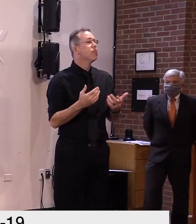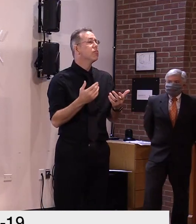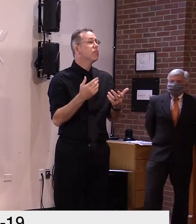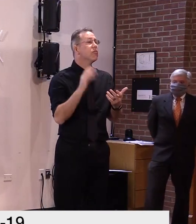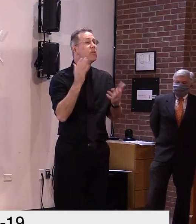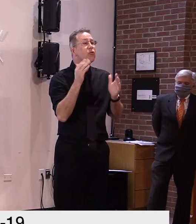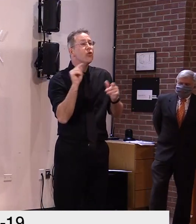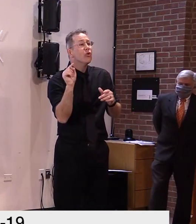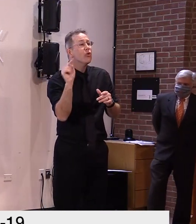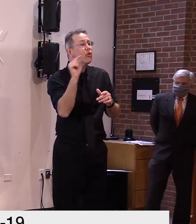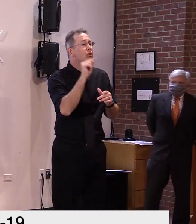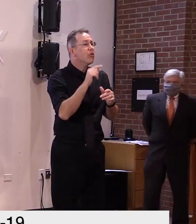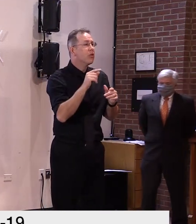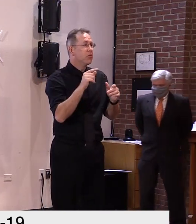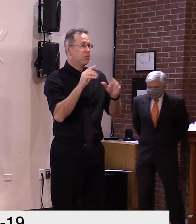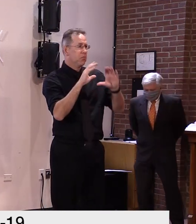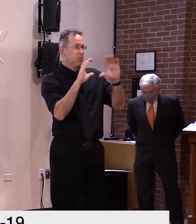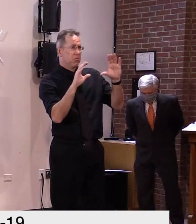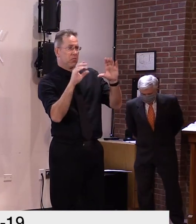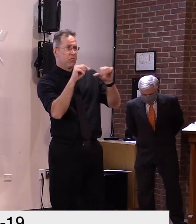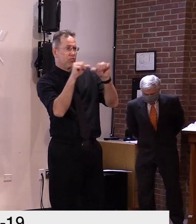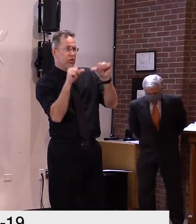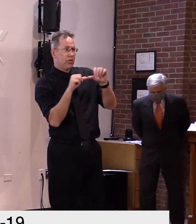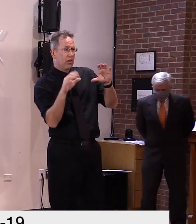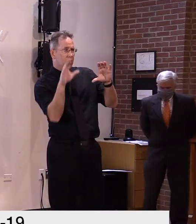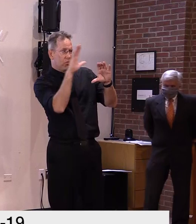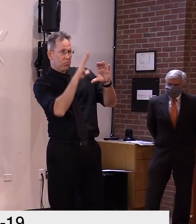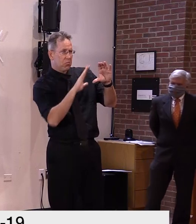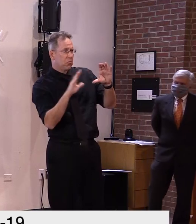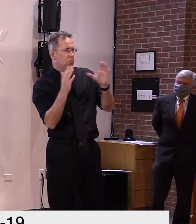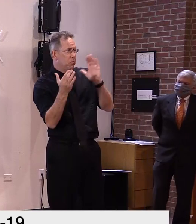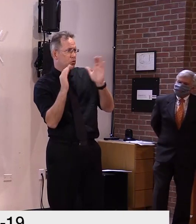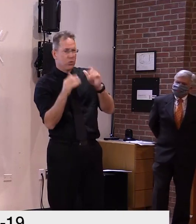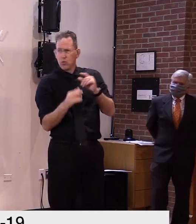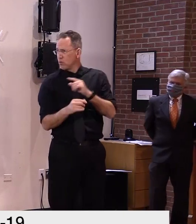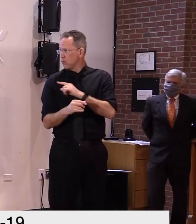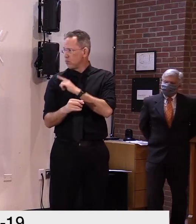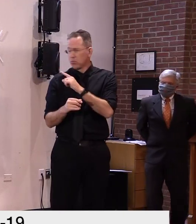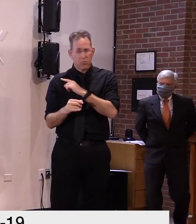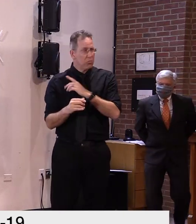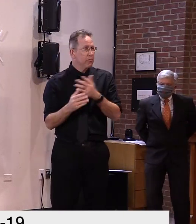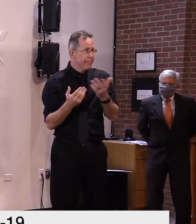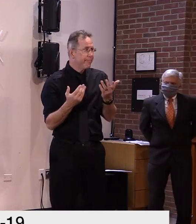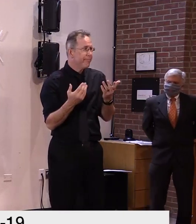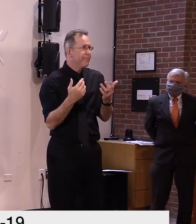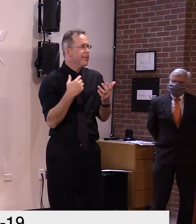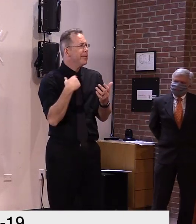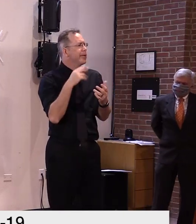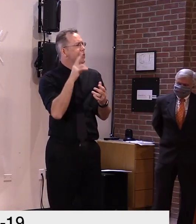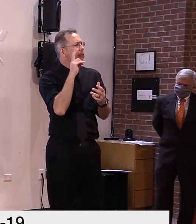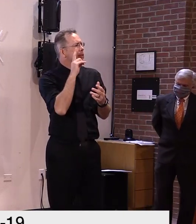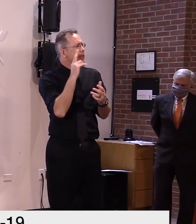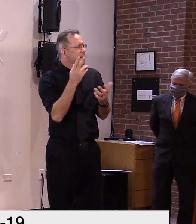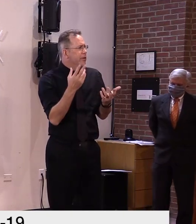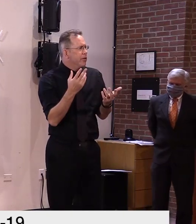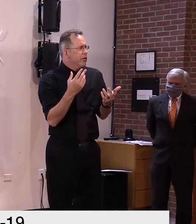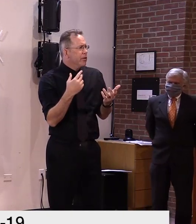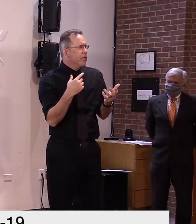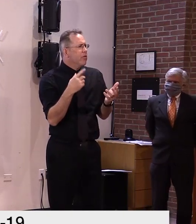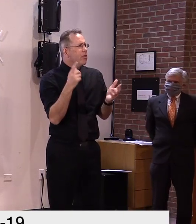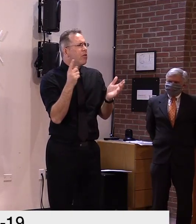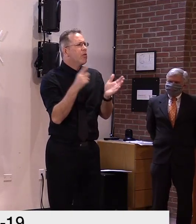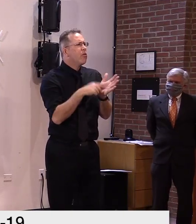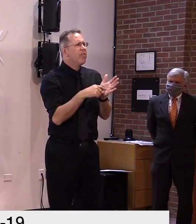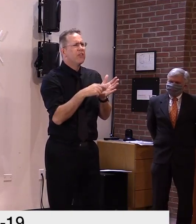region is now 1,987. That's up from about 480 at the beginning part of June.